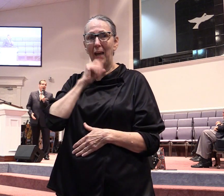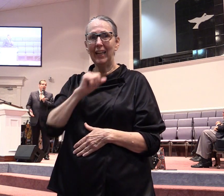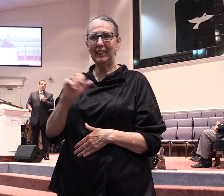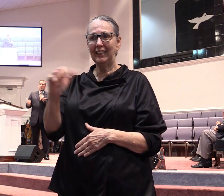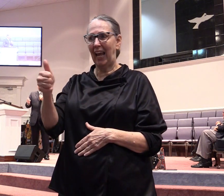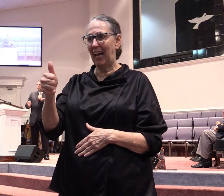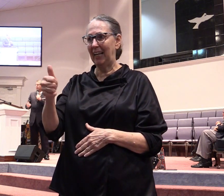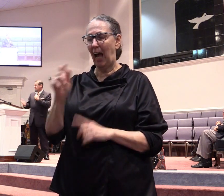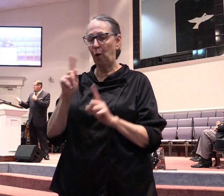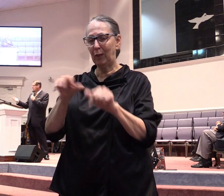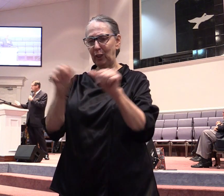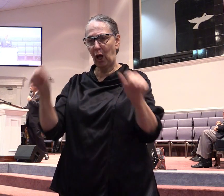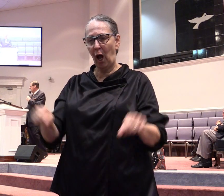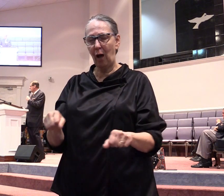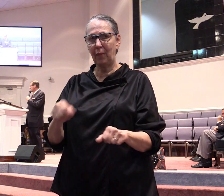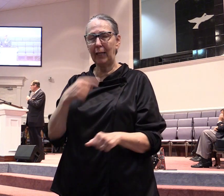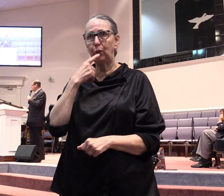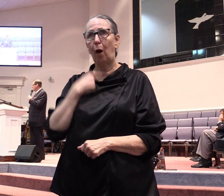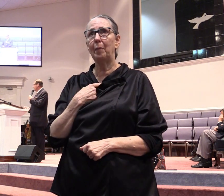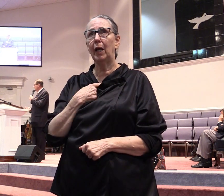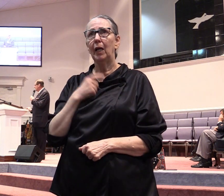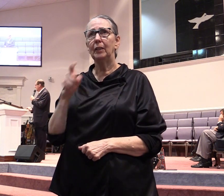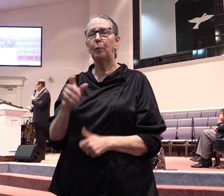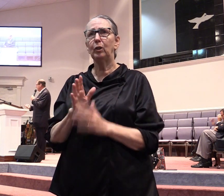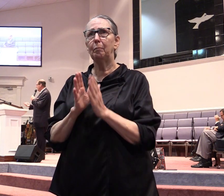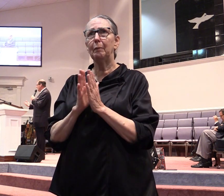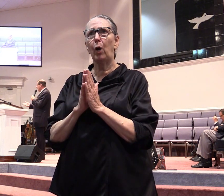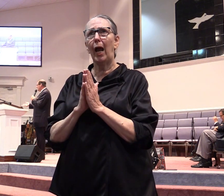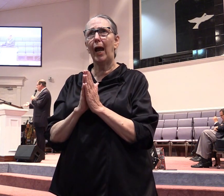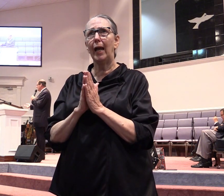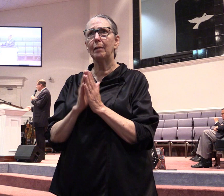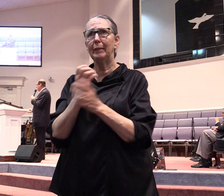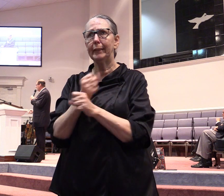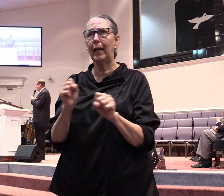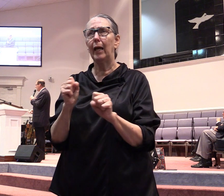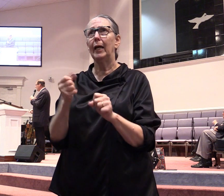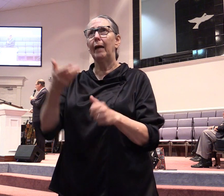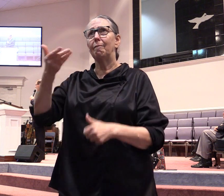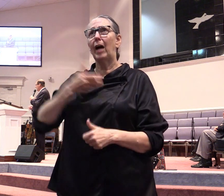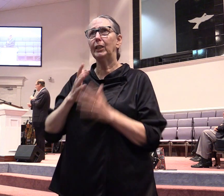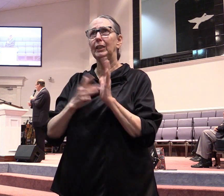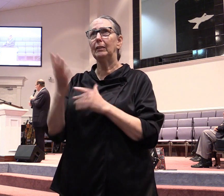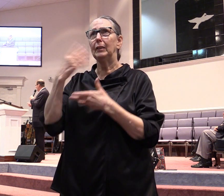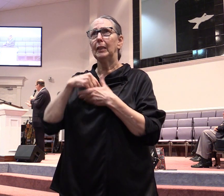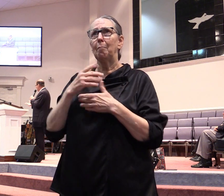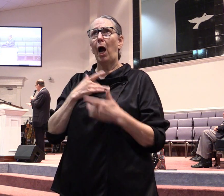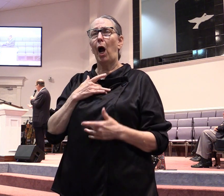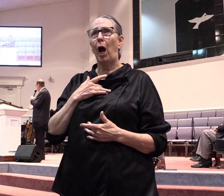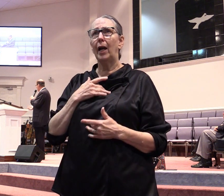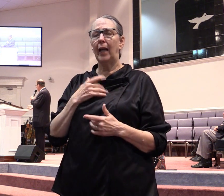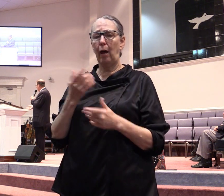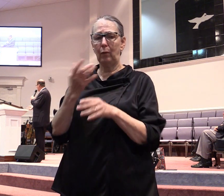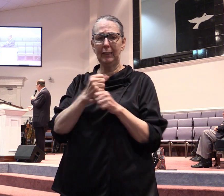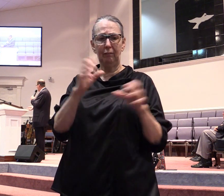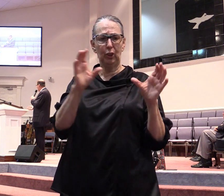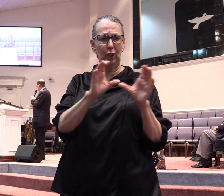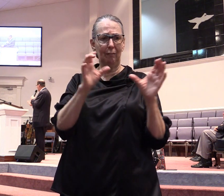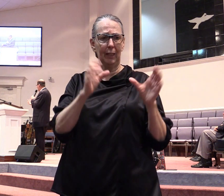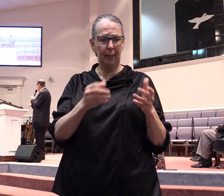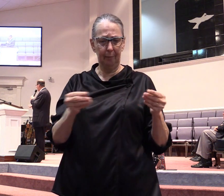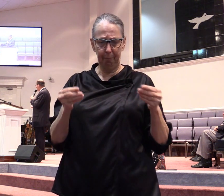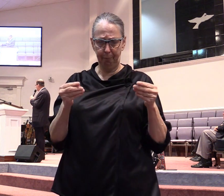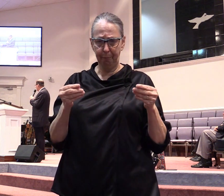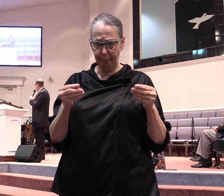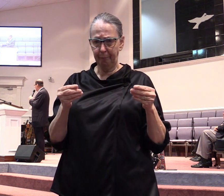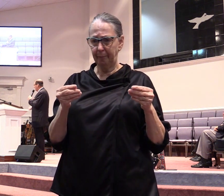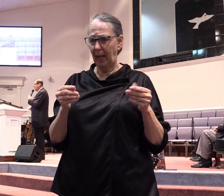of 10. I went to the altar and done what they said I was supposed to do to be saved. I asked Jesus into my heart and got my certificate and all that stuff. And I